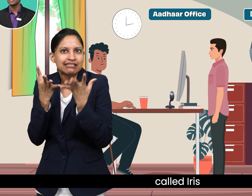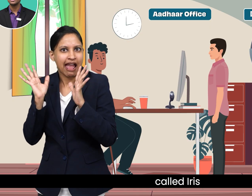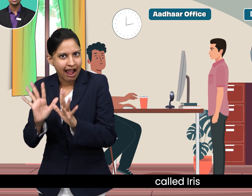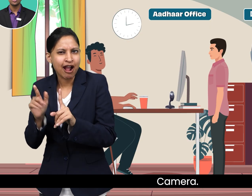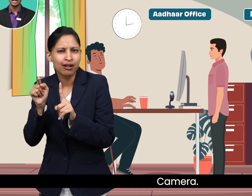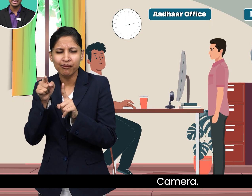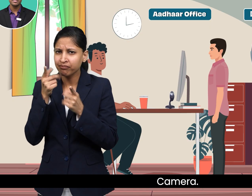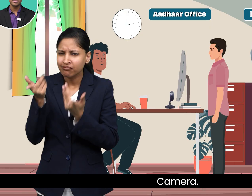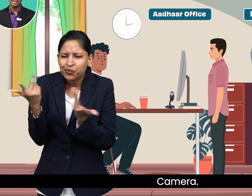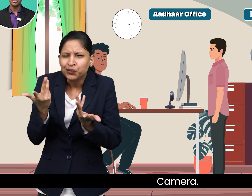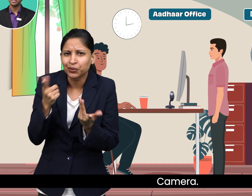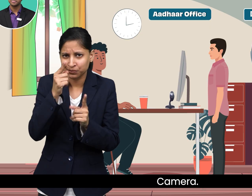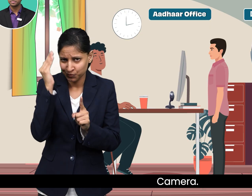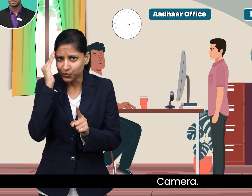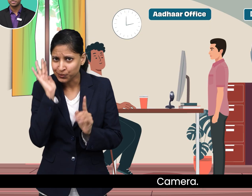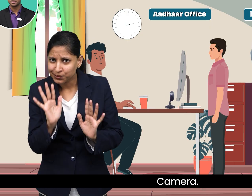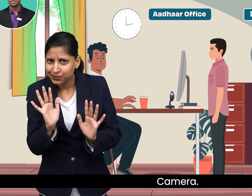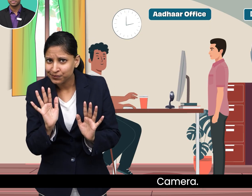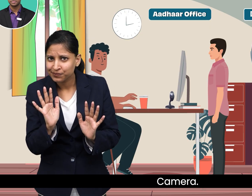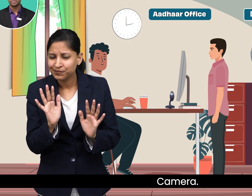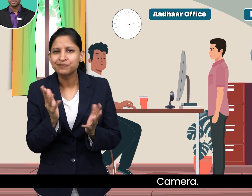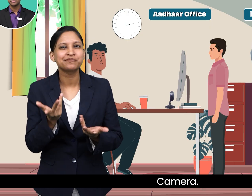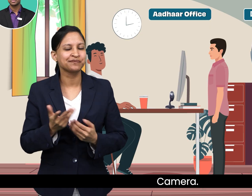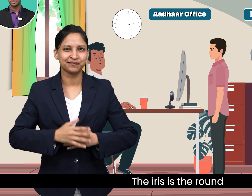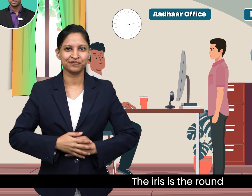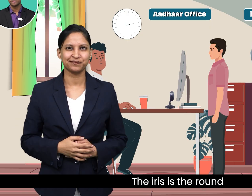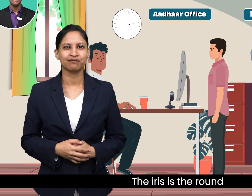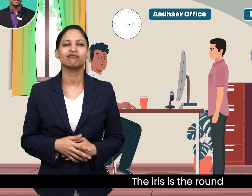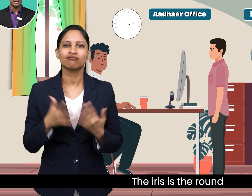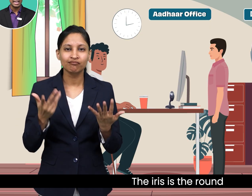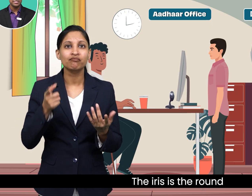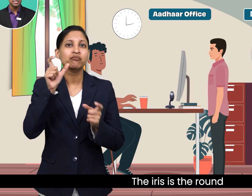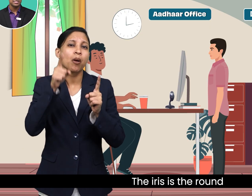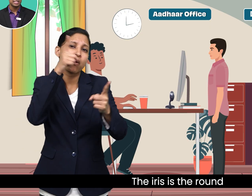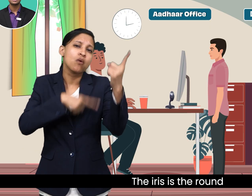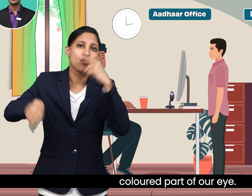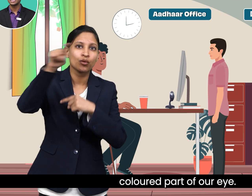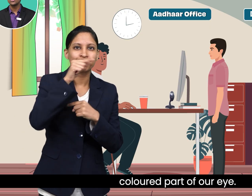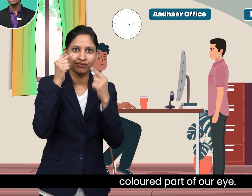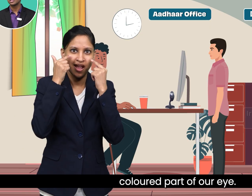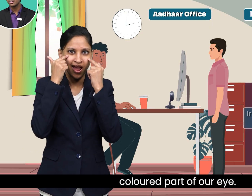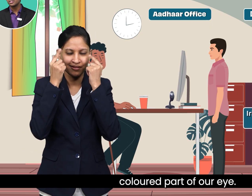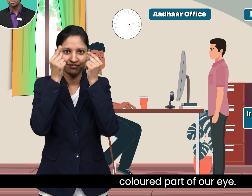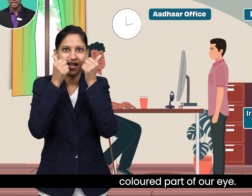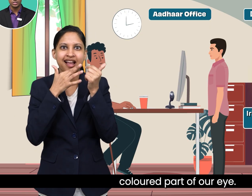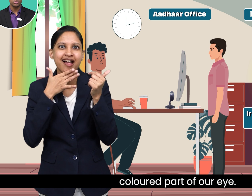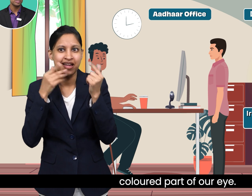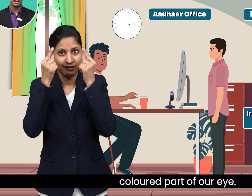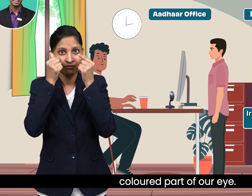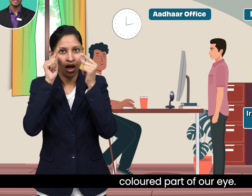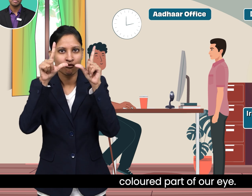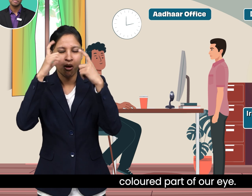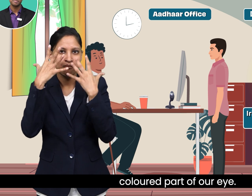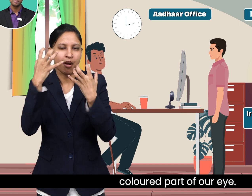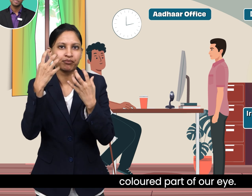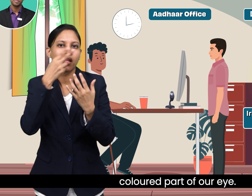camera called iris camera. The Iris is the round colored part of our